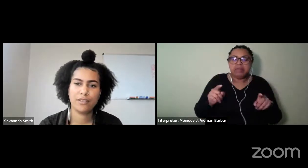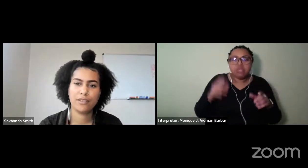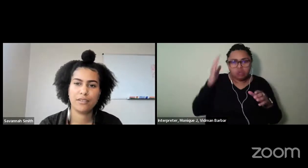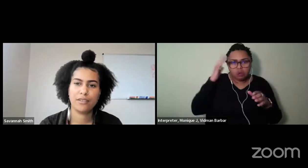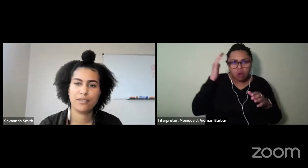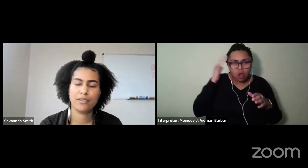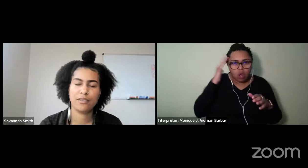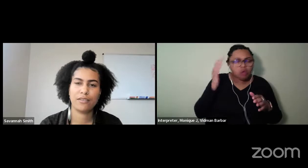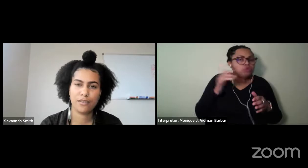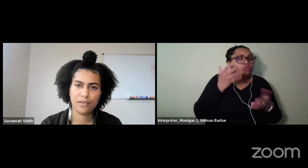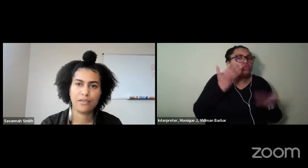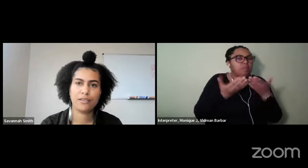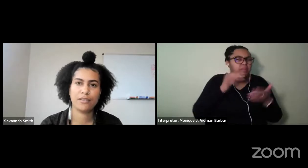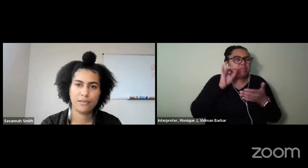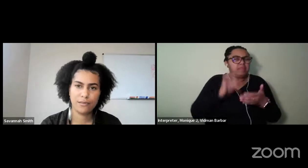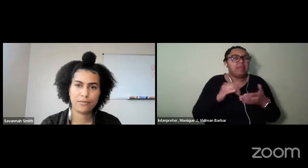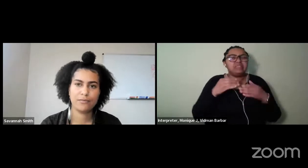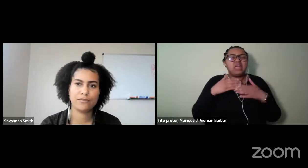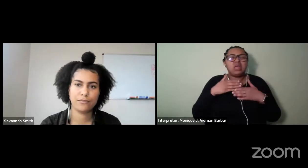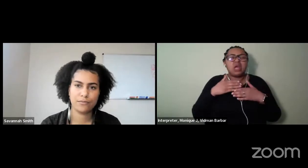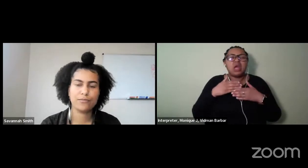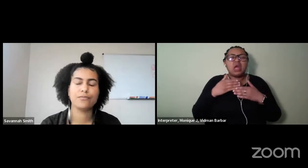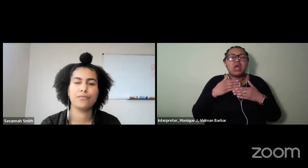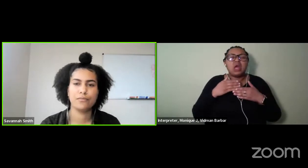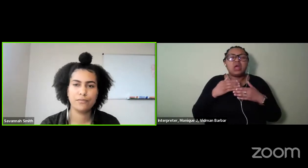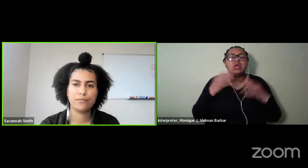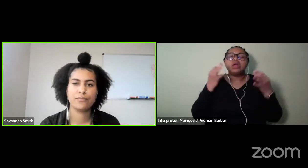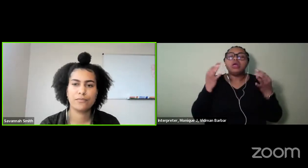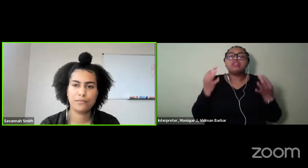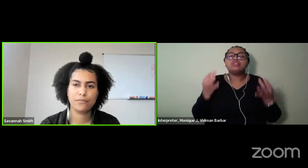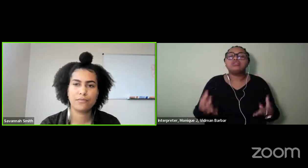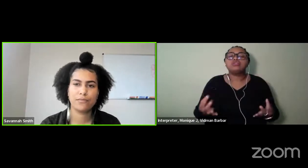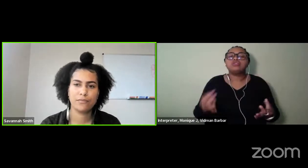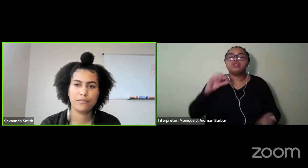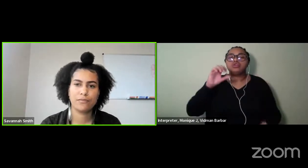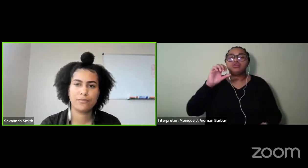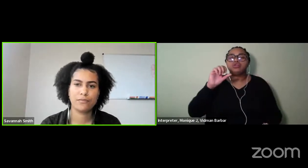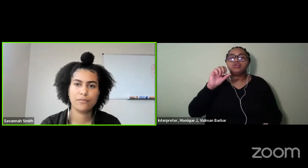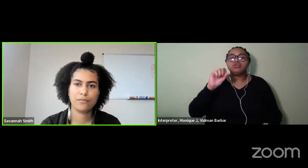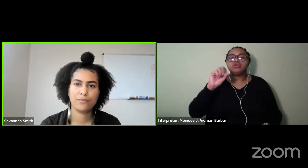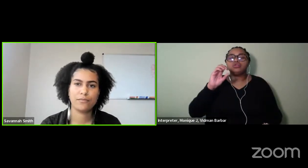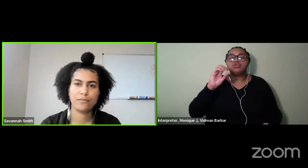a soother or a healer, if you wanted to put like some personal